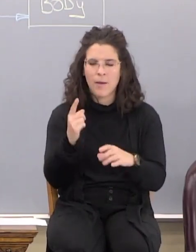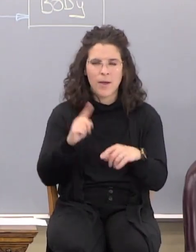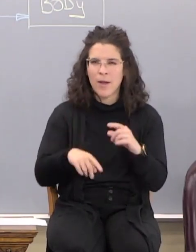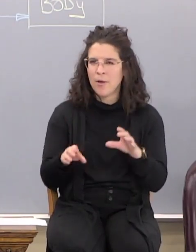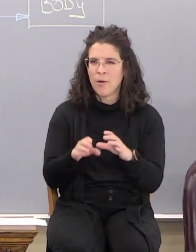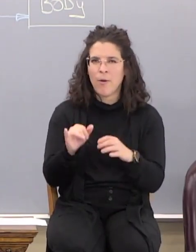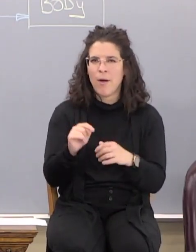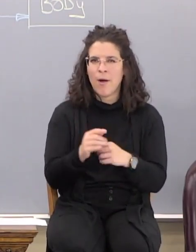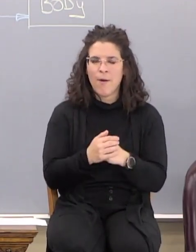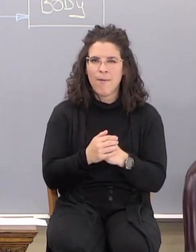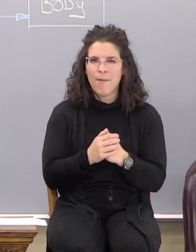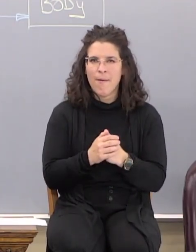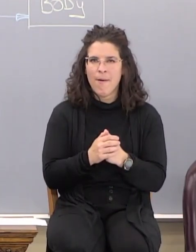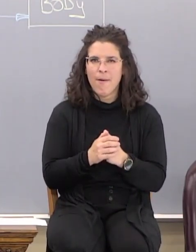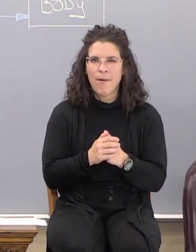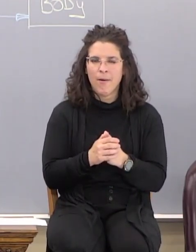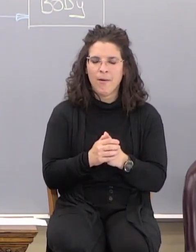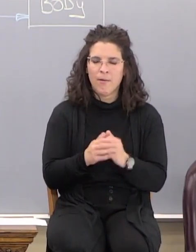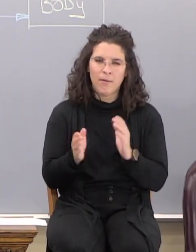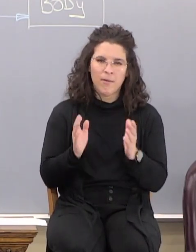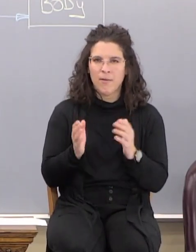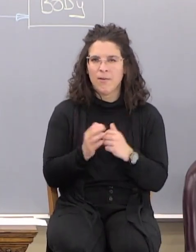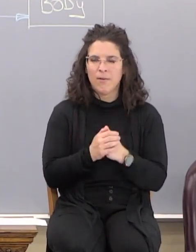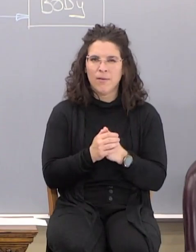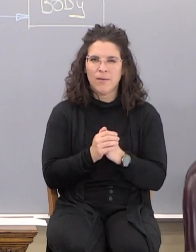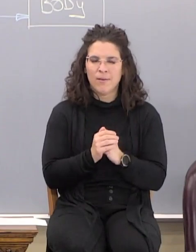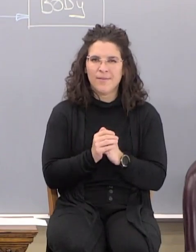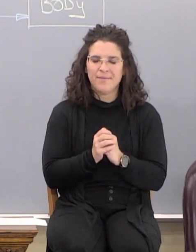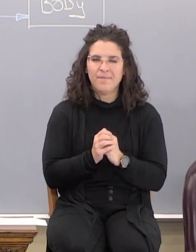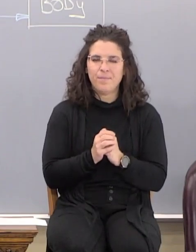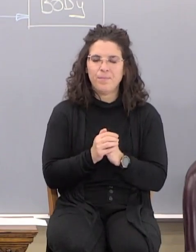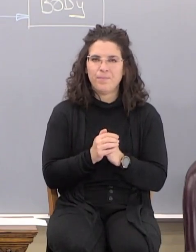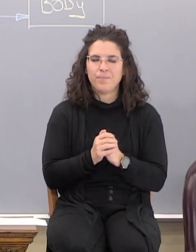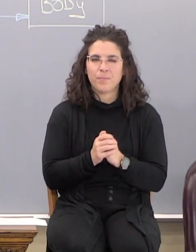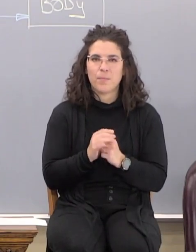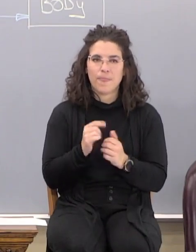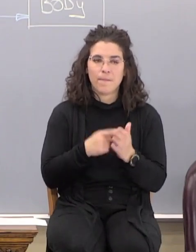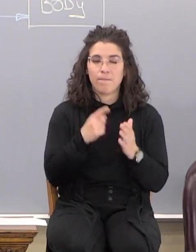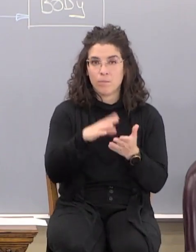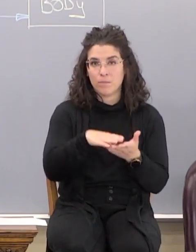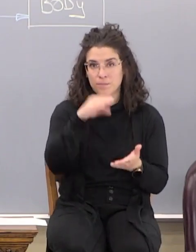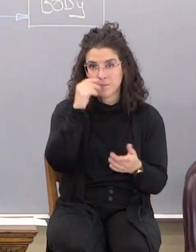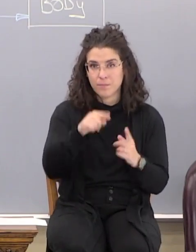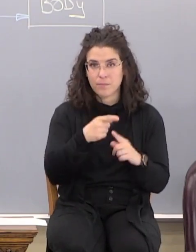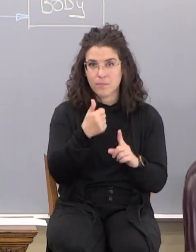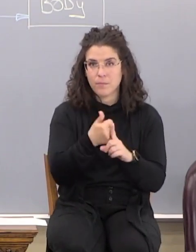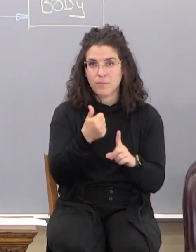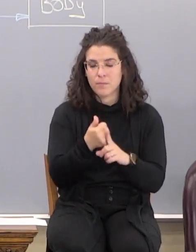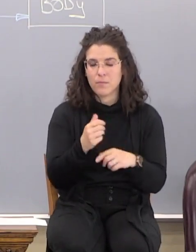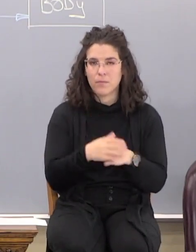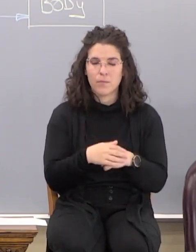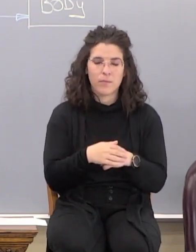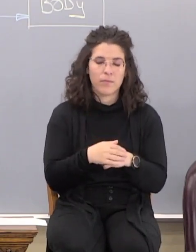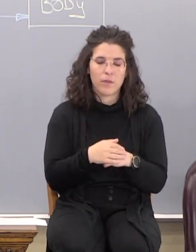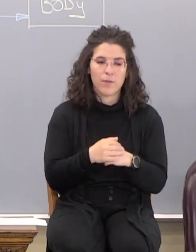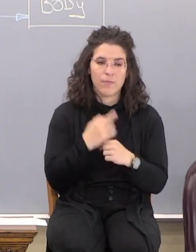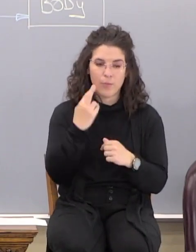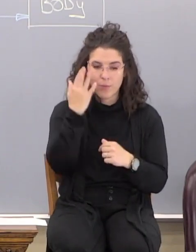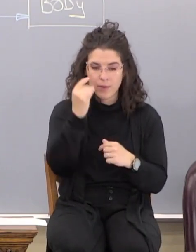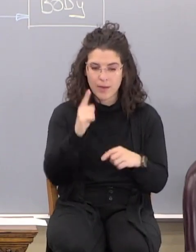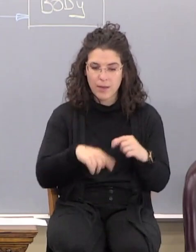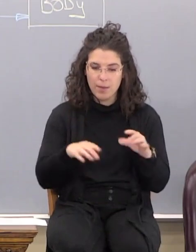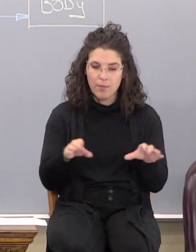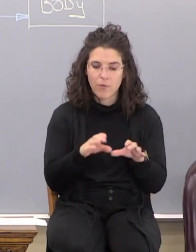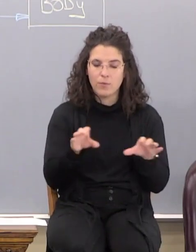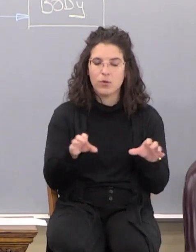it. Hello? You know? That's what you learn about yourself. Is I can't. The reason I can't